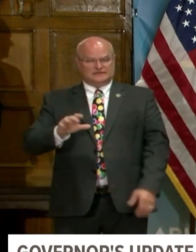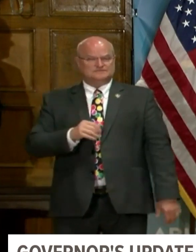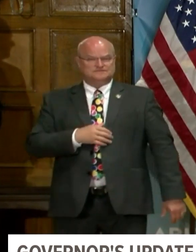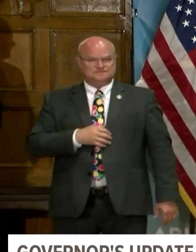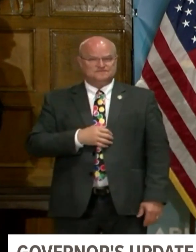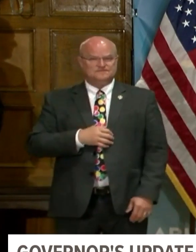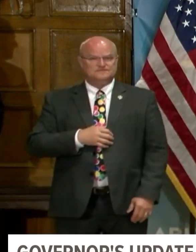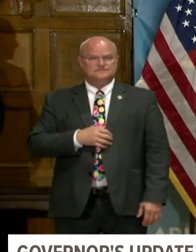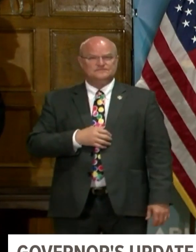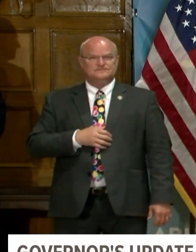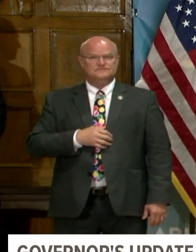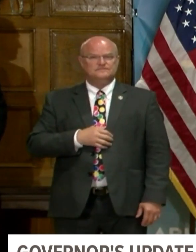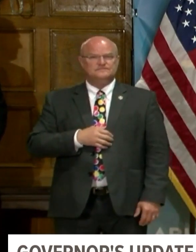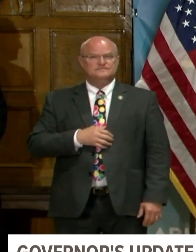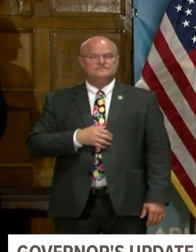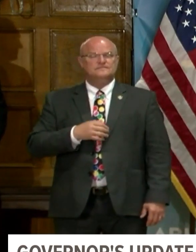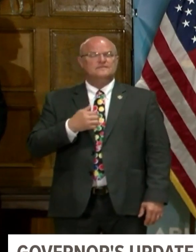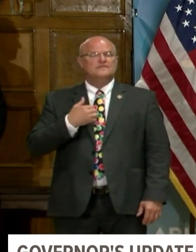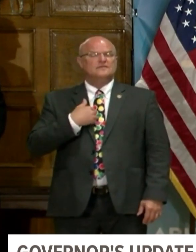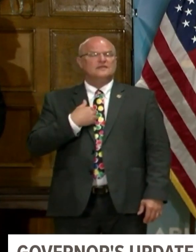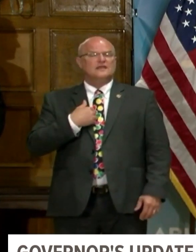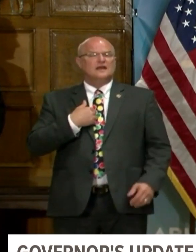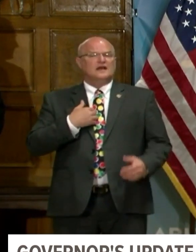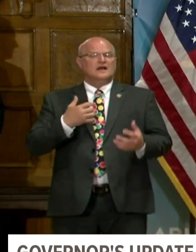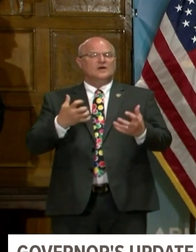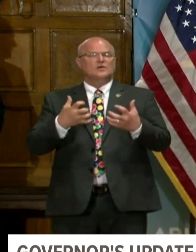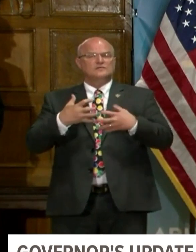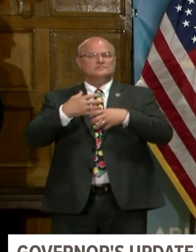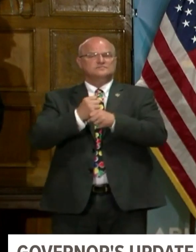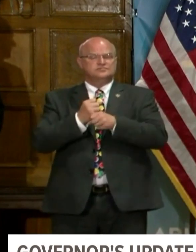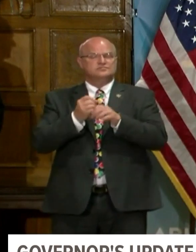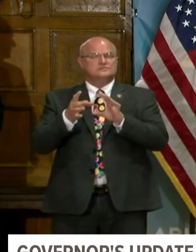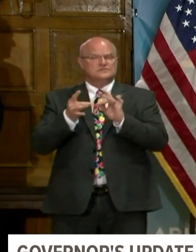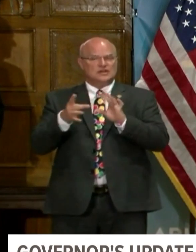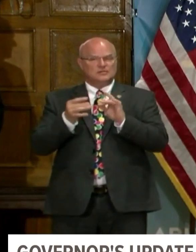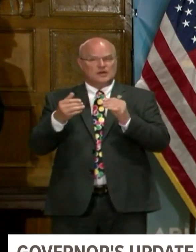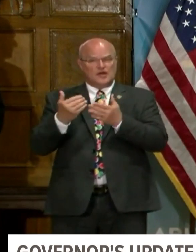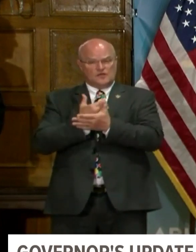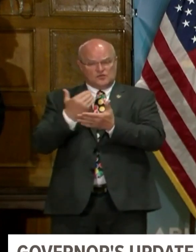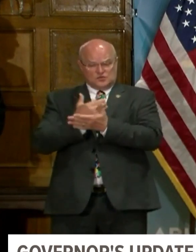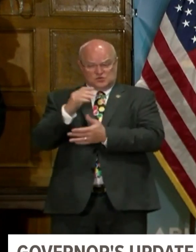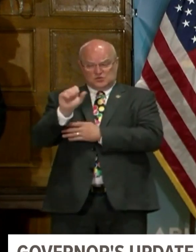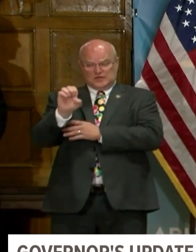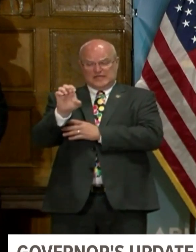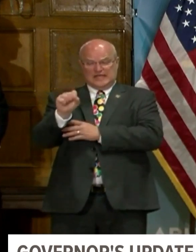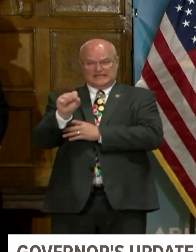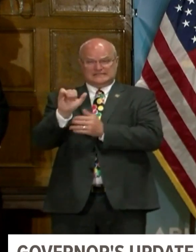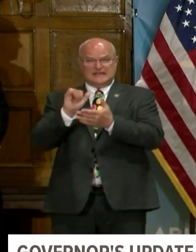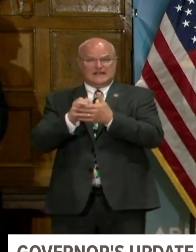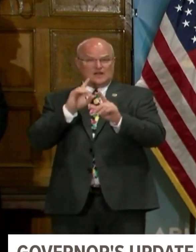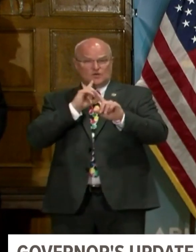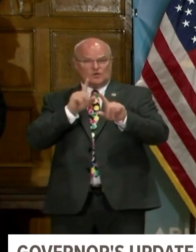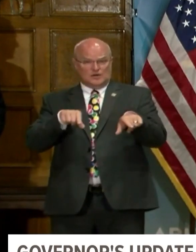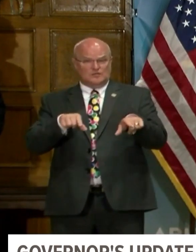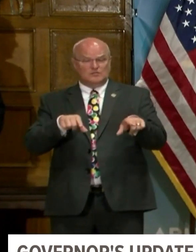51,275. I wanted to briefly talk about the new cases that were